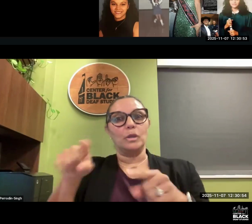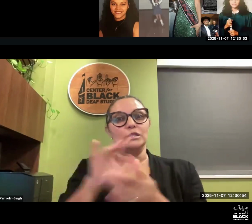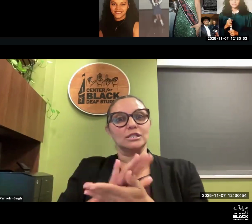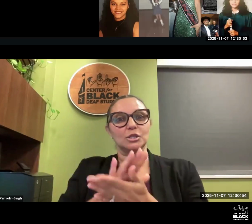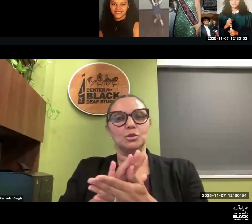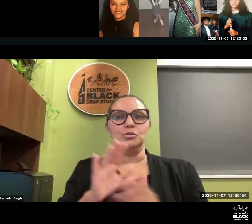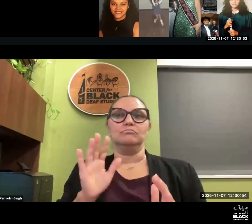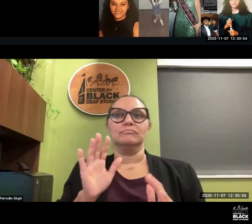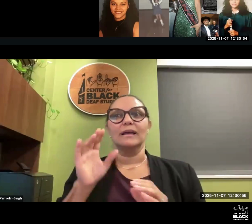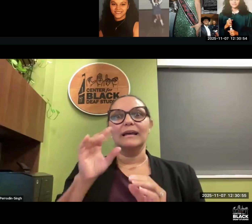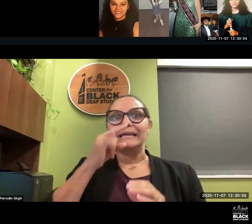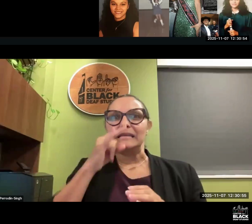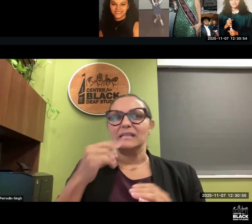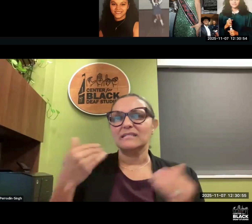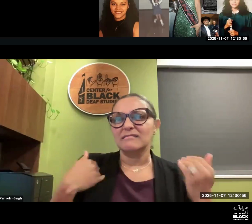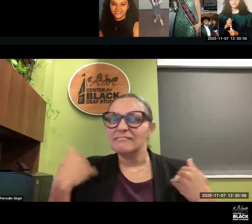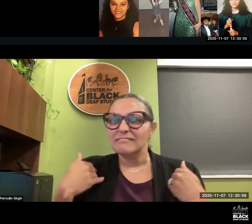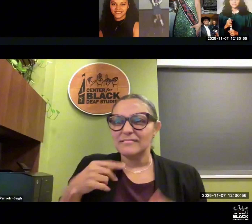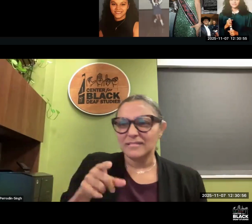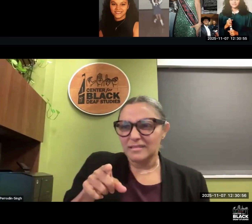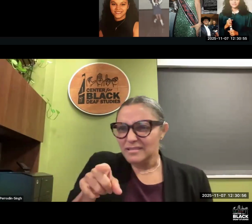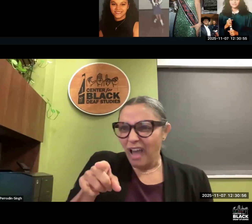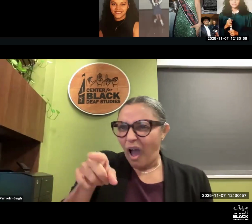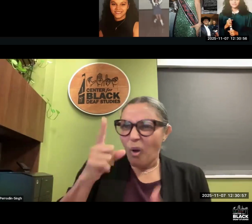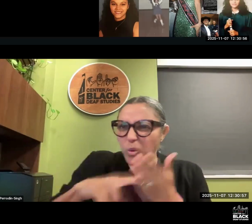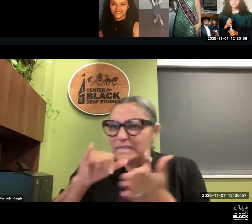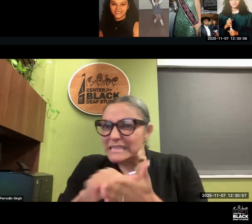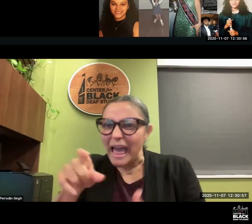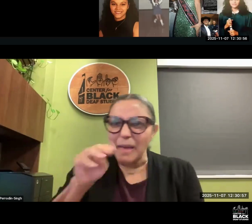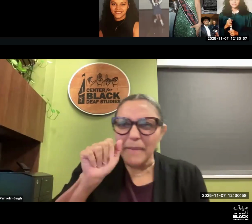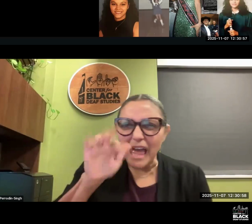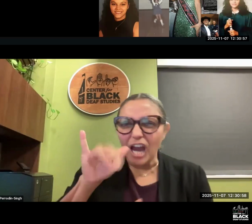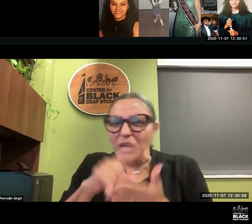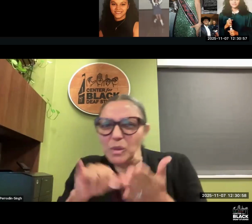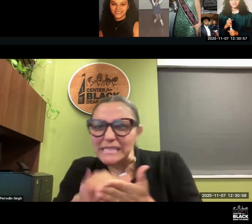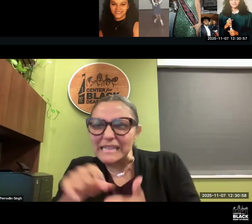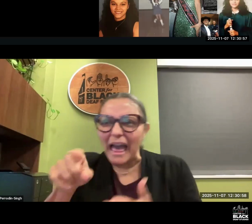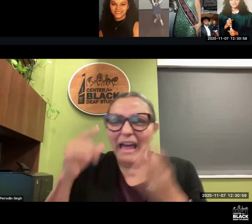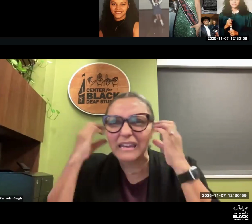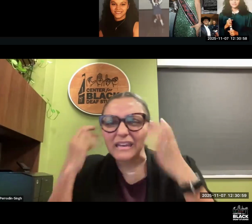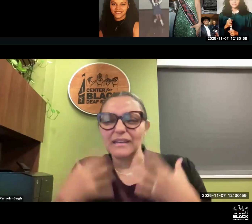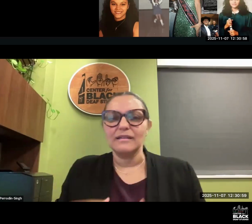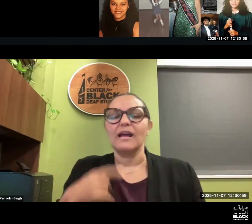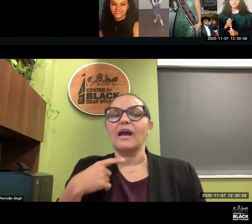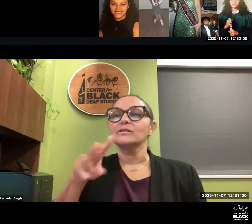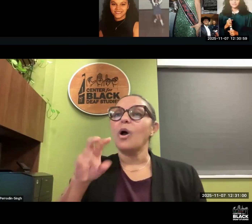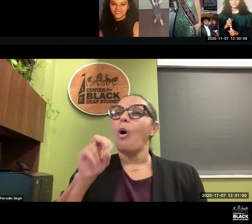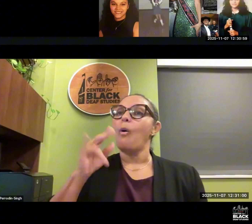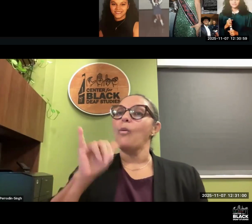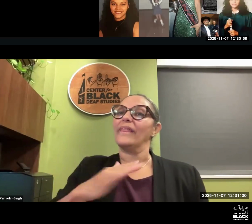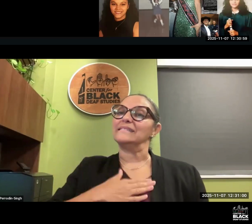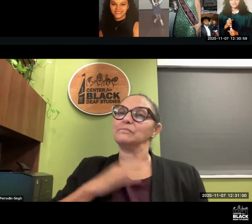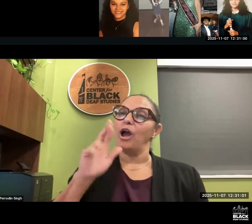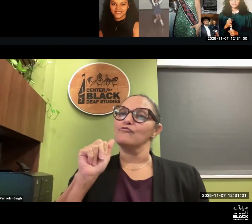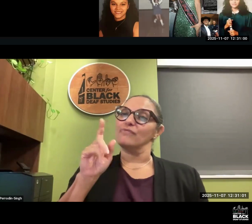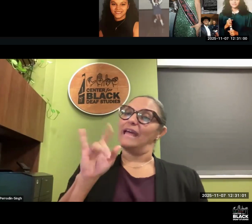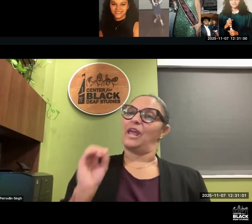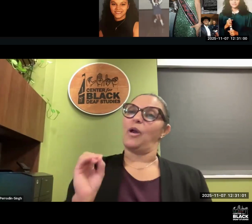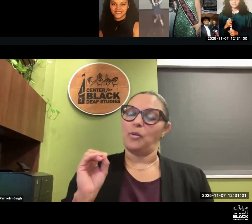you know what? That's actually a good idea. That's actually a good idea. And so I would go to school and kids would question me, like, what do you have in your ears? And I'm like, oh, that's